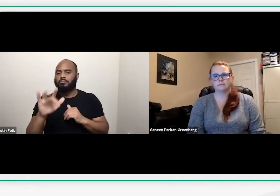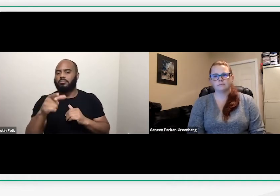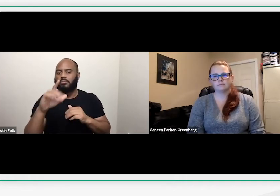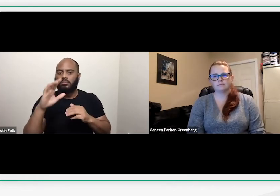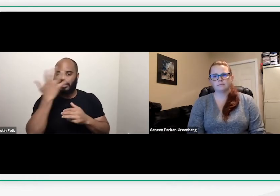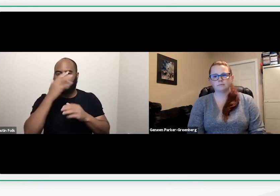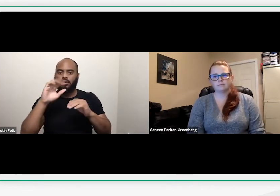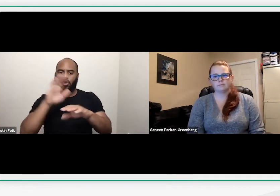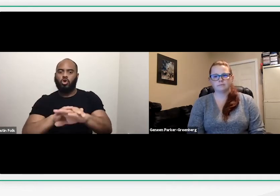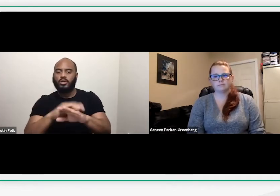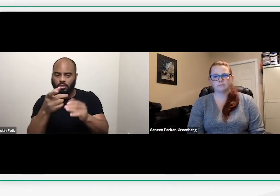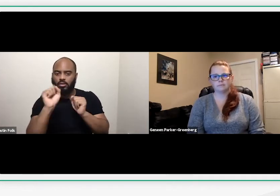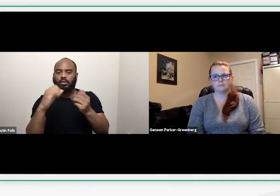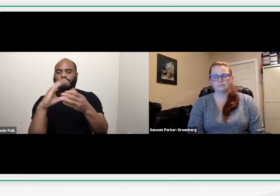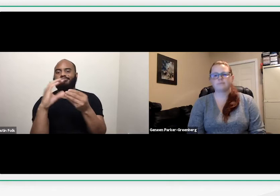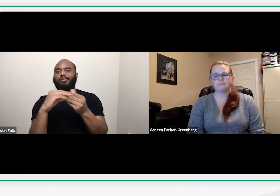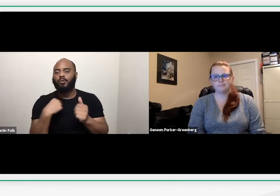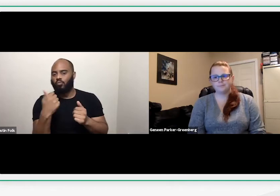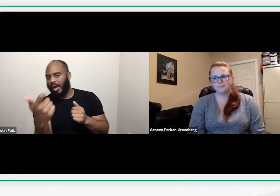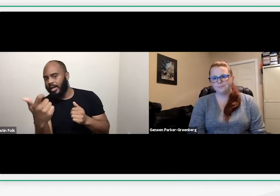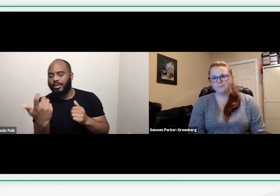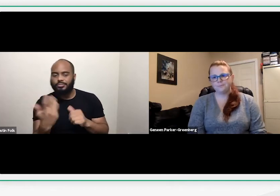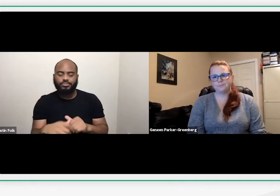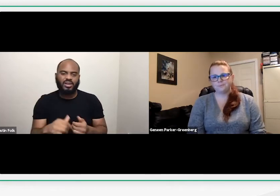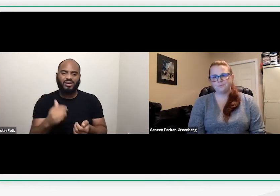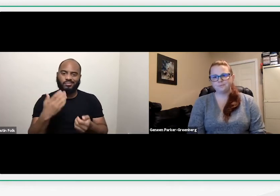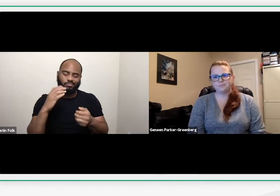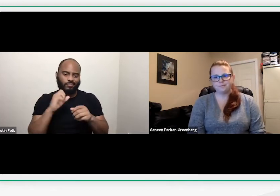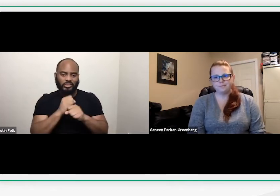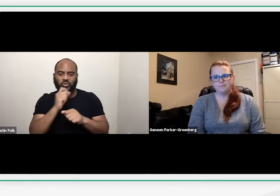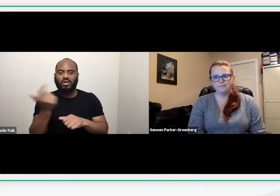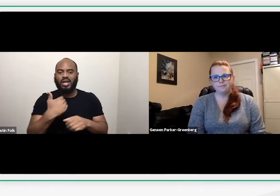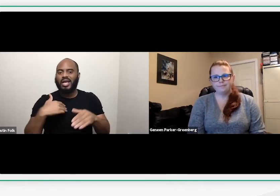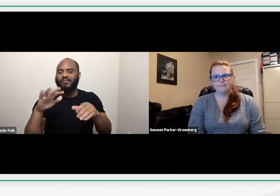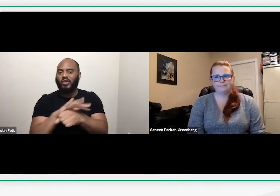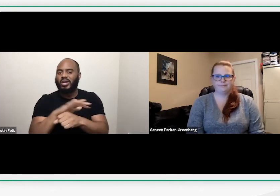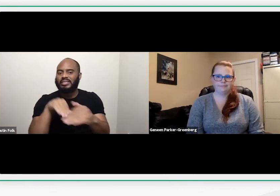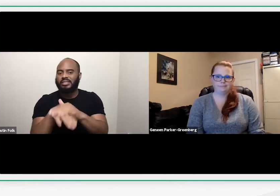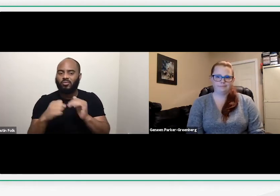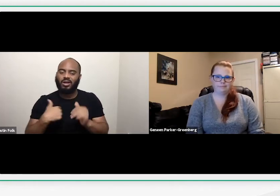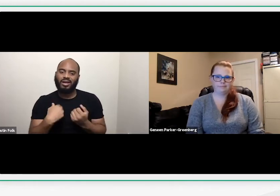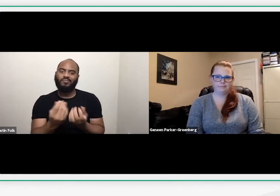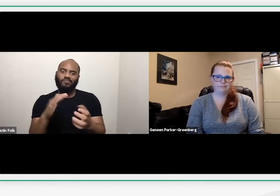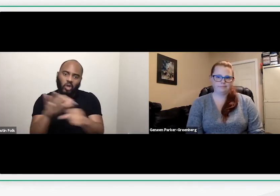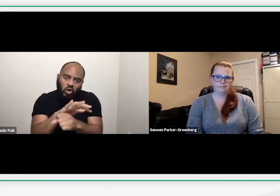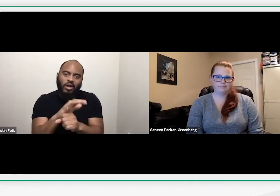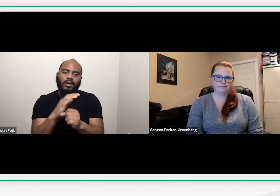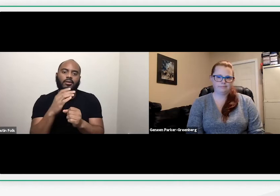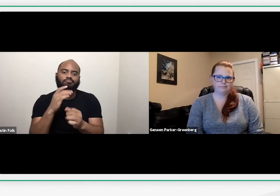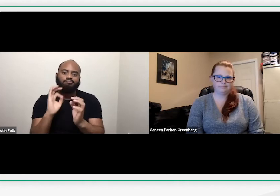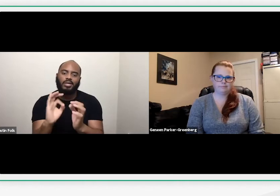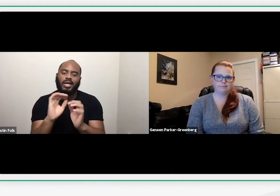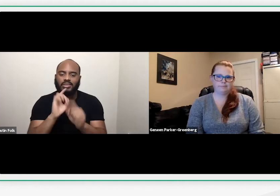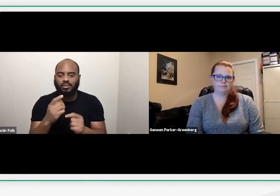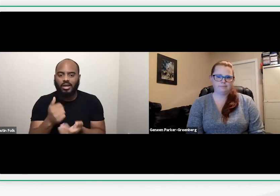video screen, and the team here will give you camera permission so that you can come up the screen and tell us your comment.